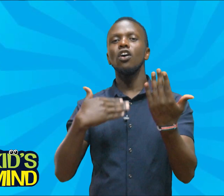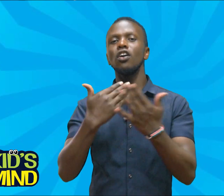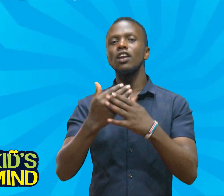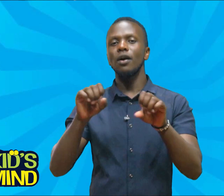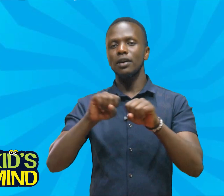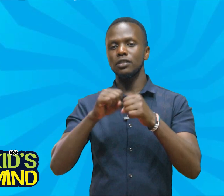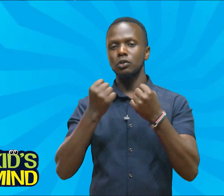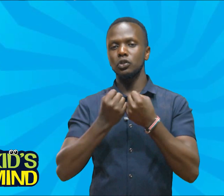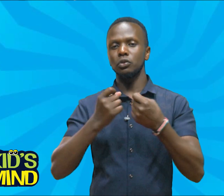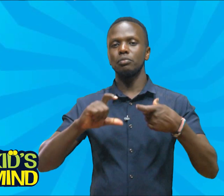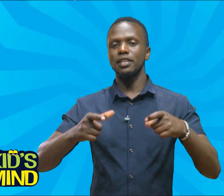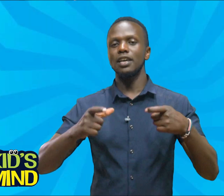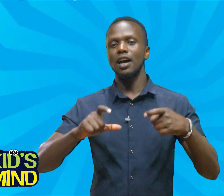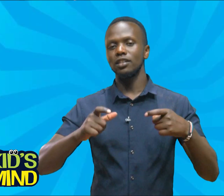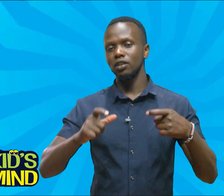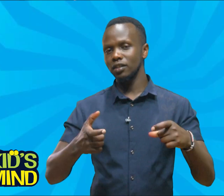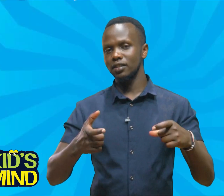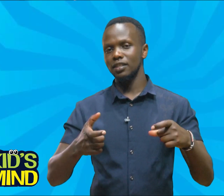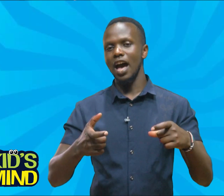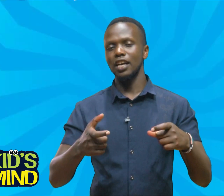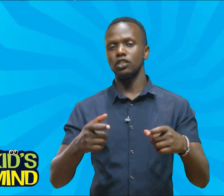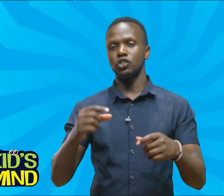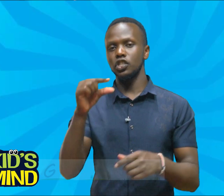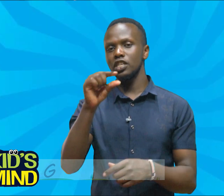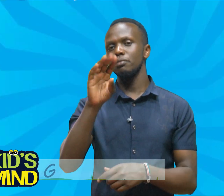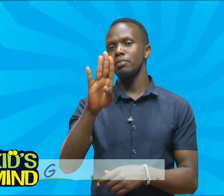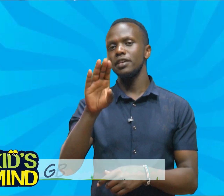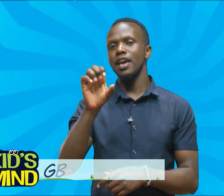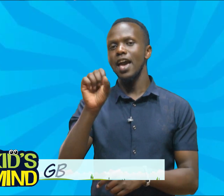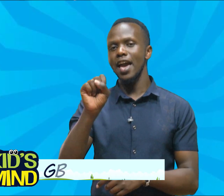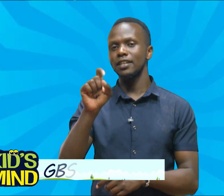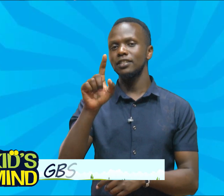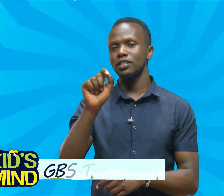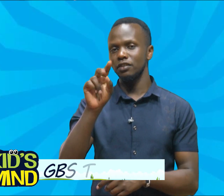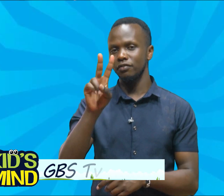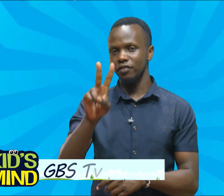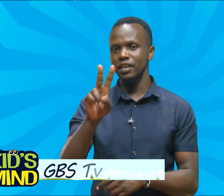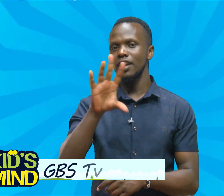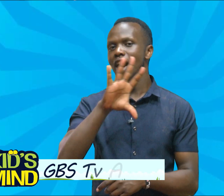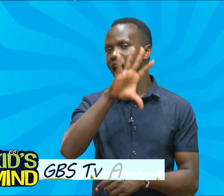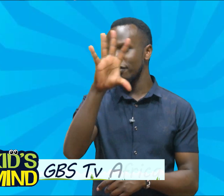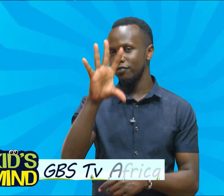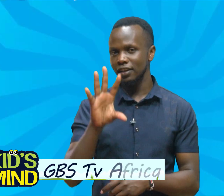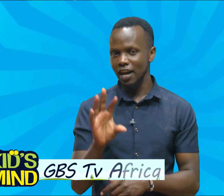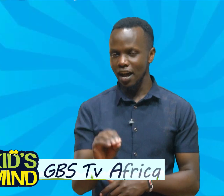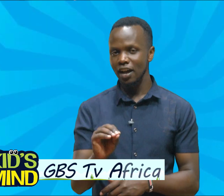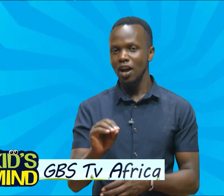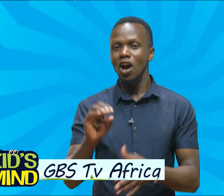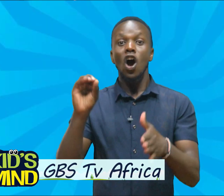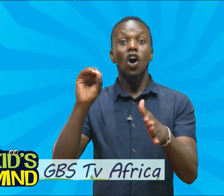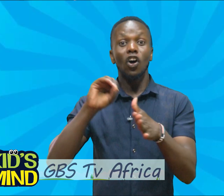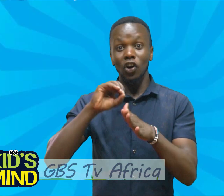all our social media handles at GBS TV Africa,